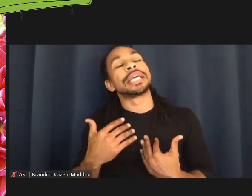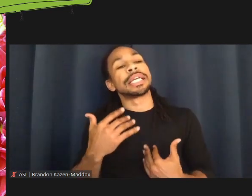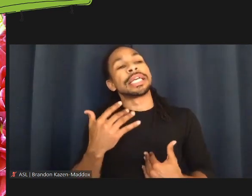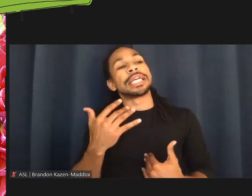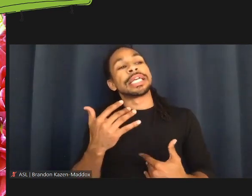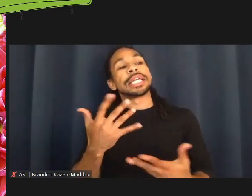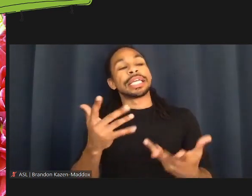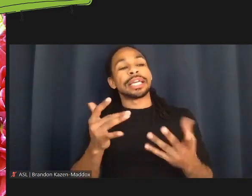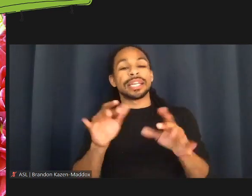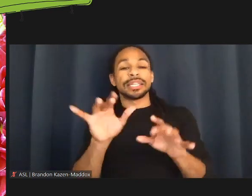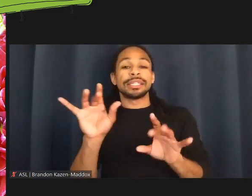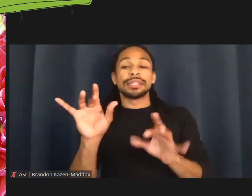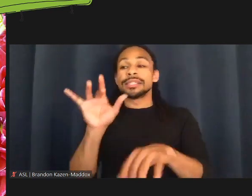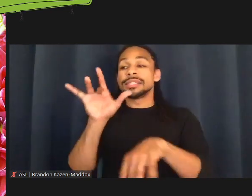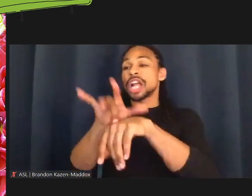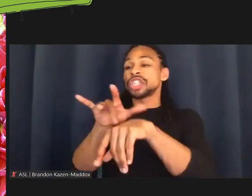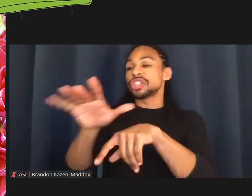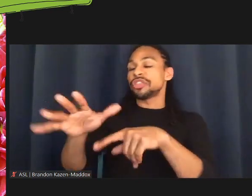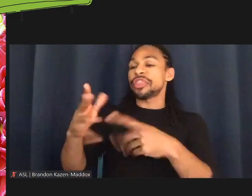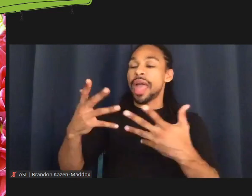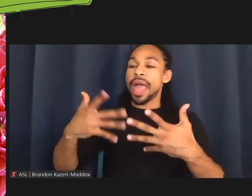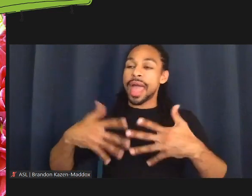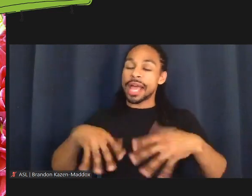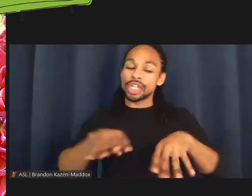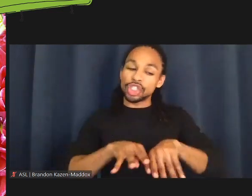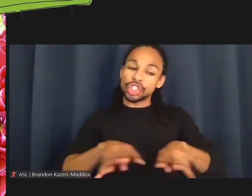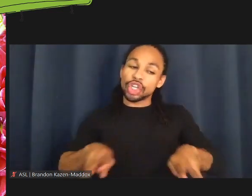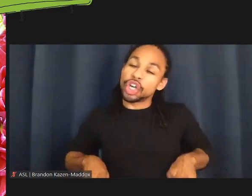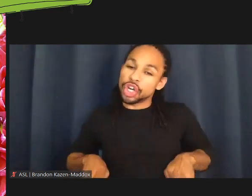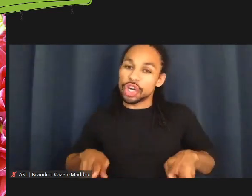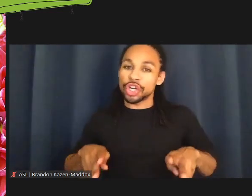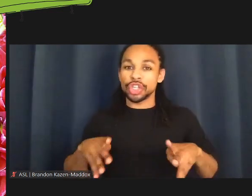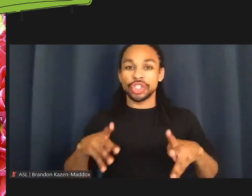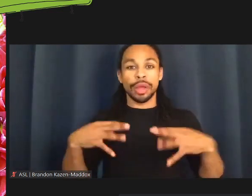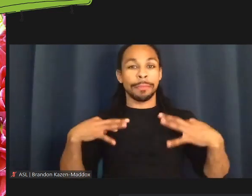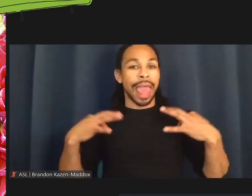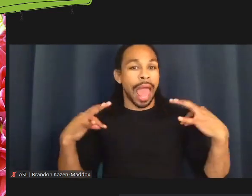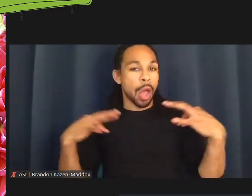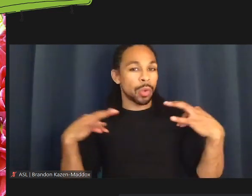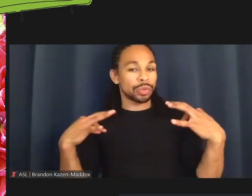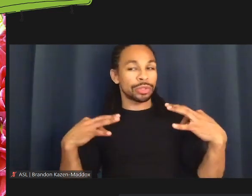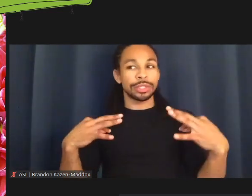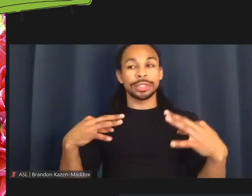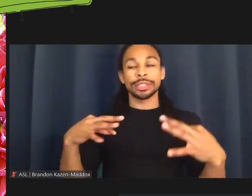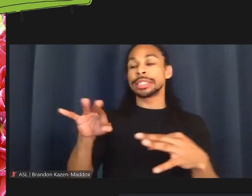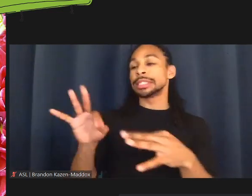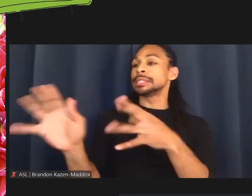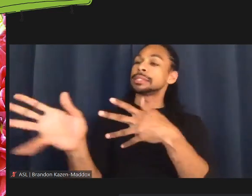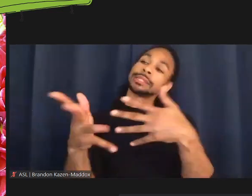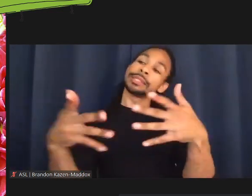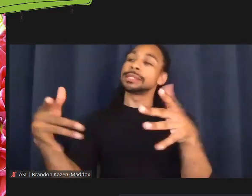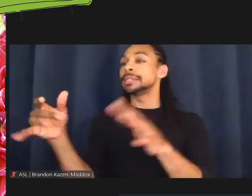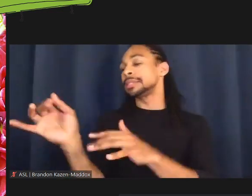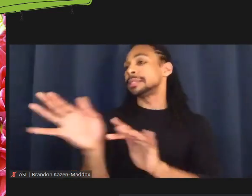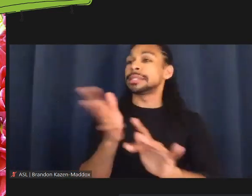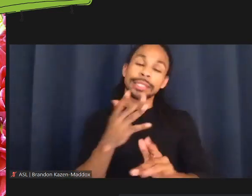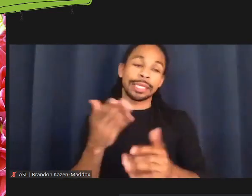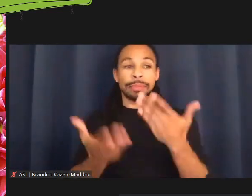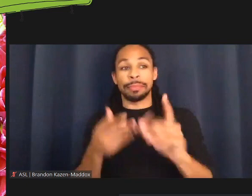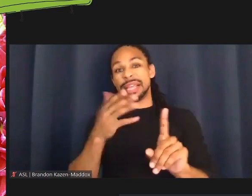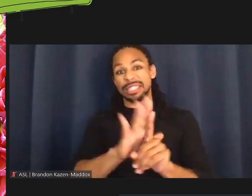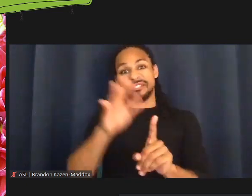skirt or blouse, as the man I can't imagine as his father dragged him through the misses